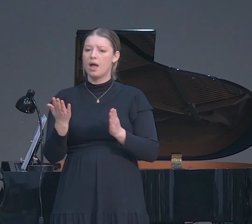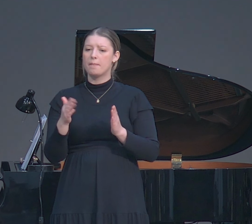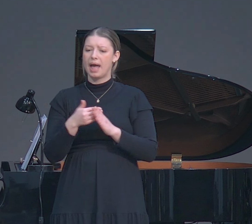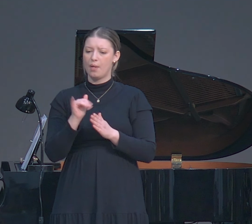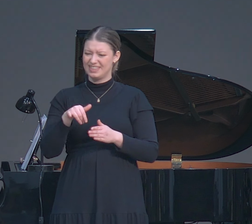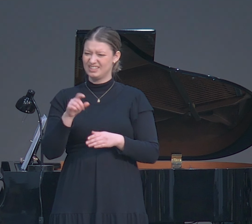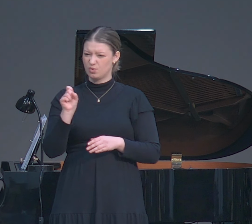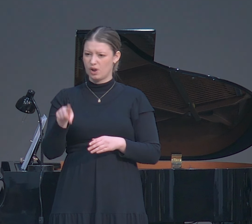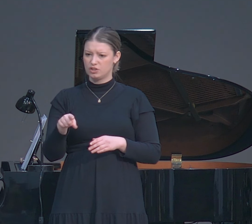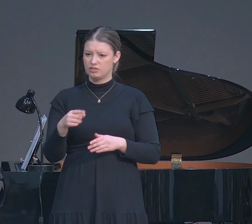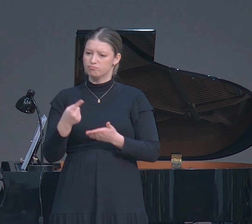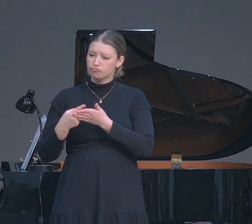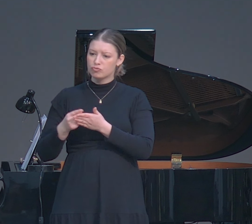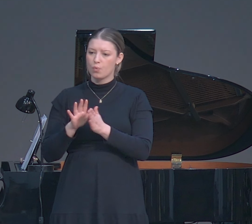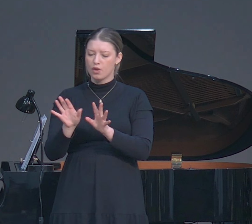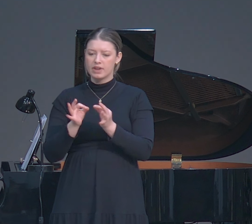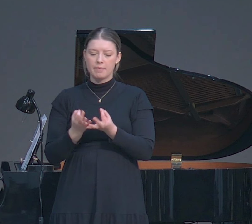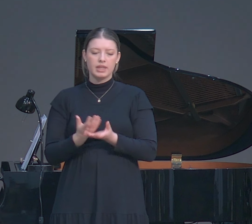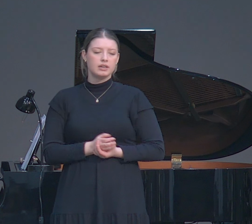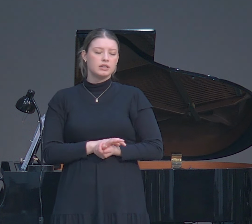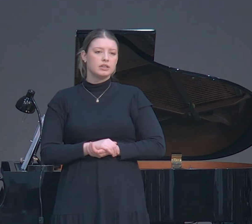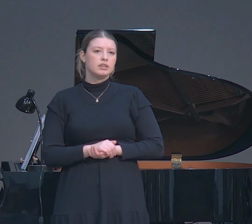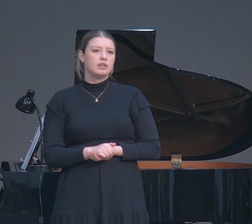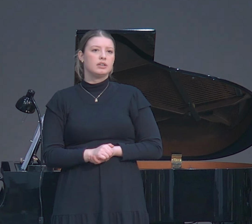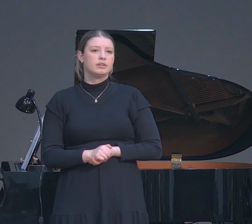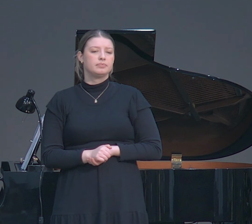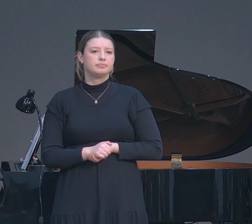you talk about it on the way home.